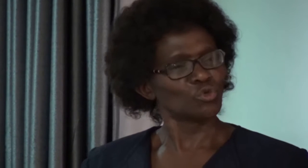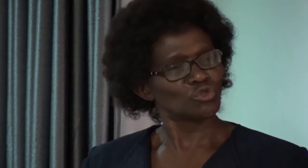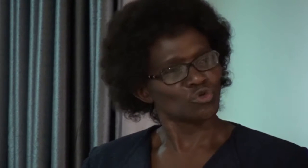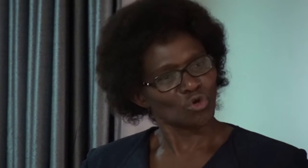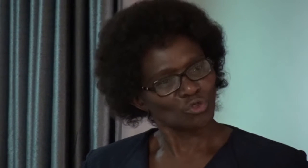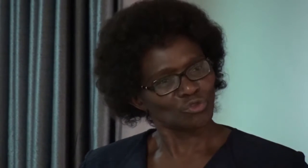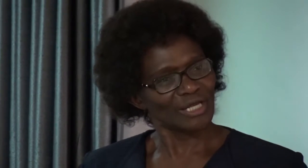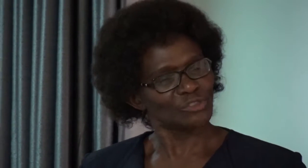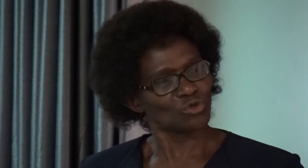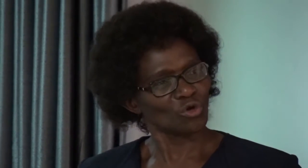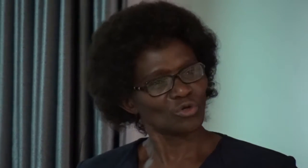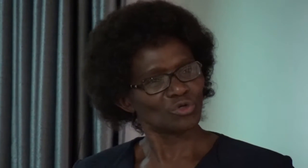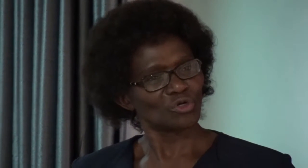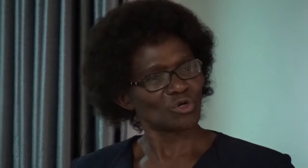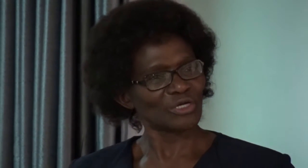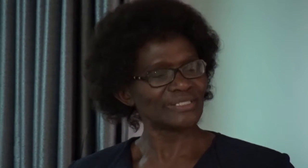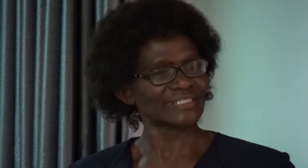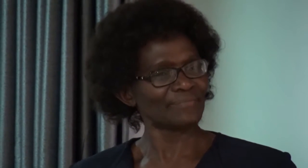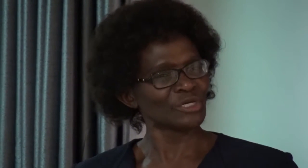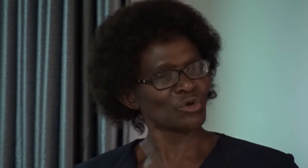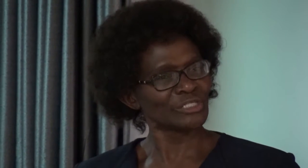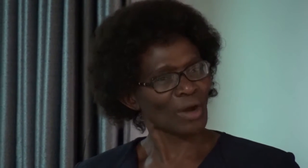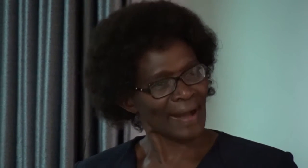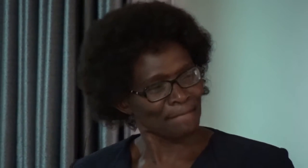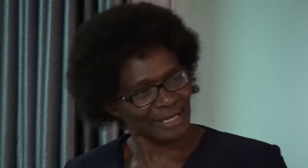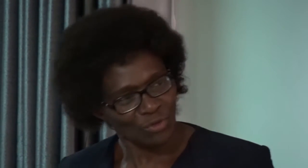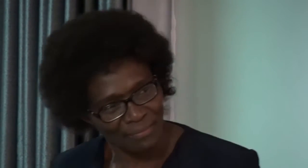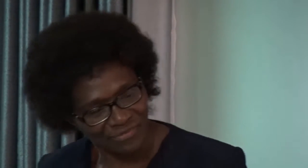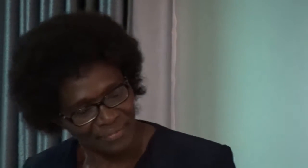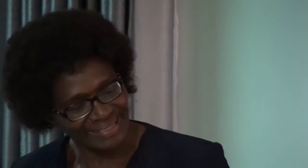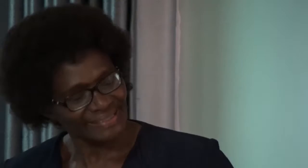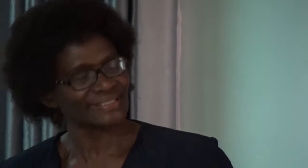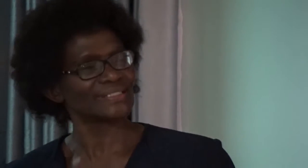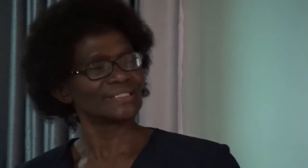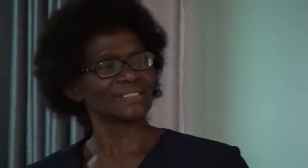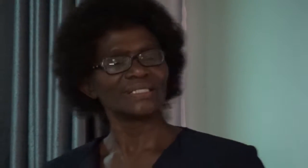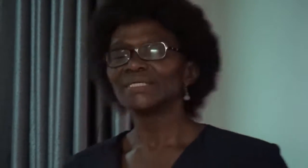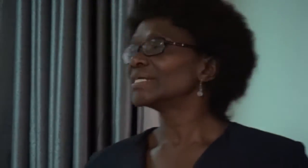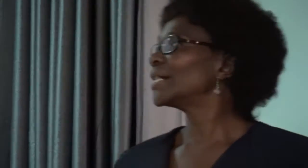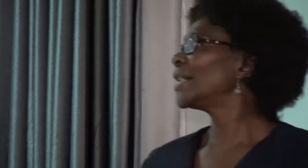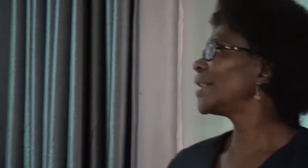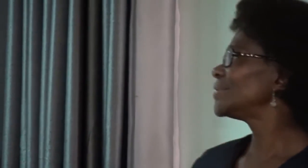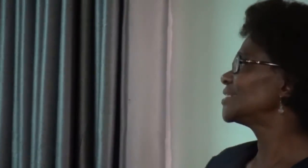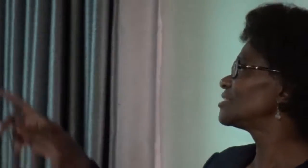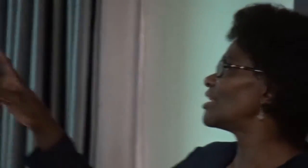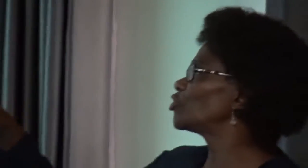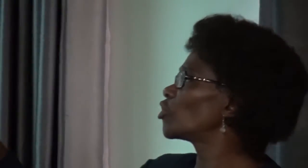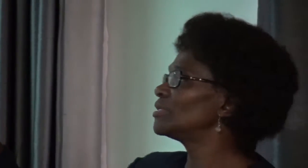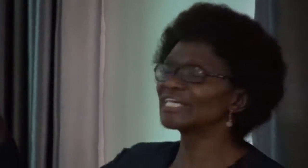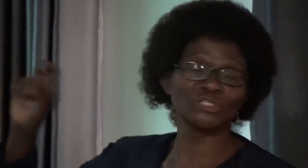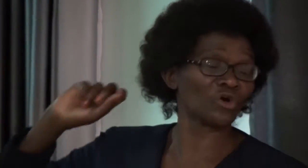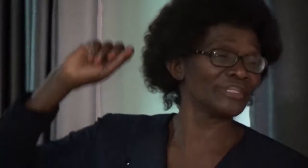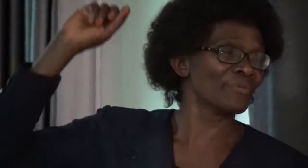Is it good to go, to let you go? Or is there something going to hamper your movement? That is